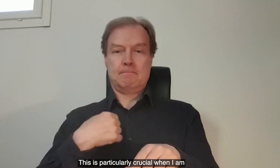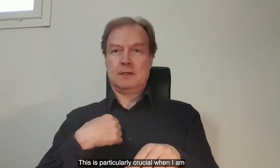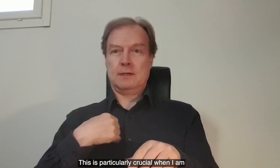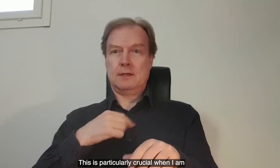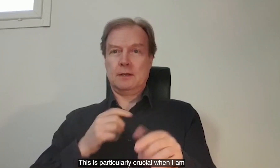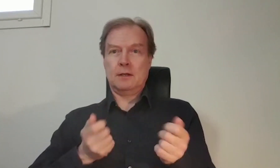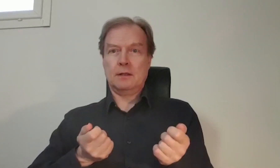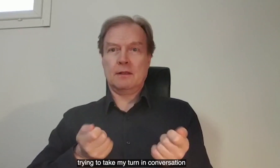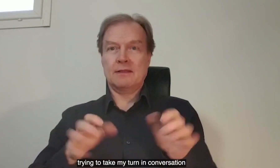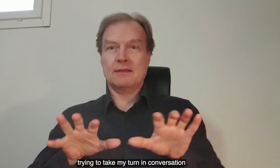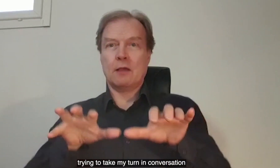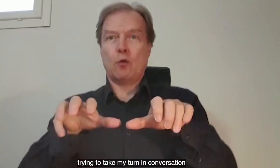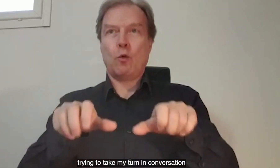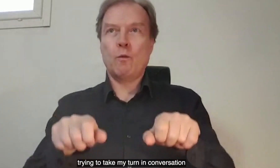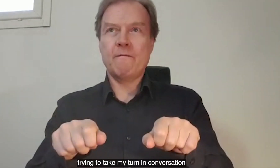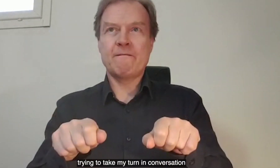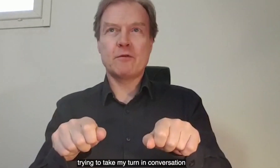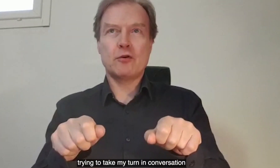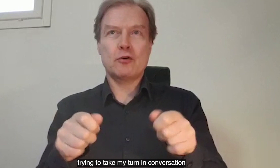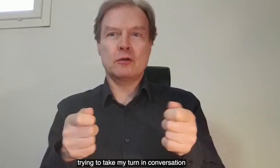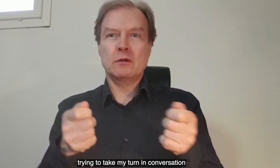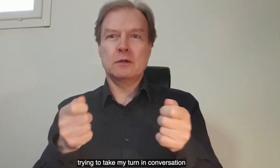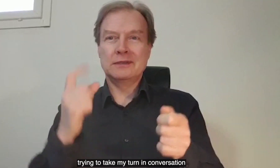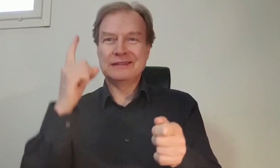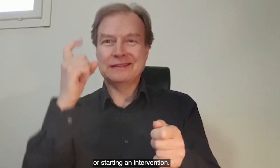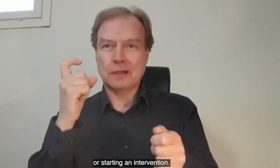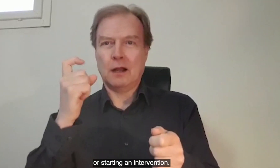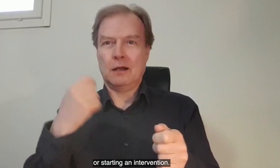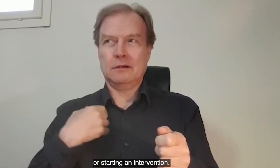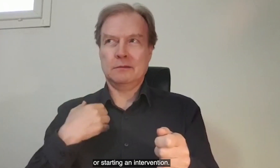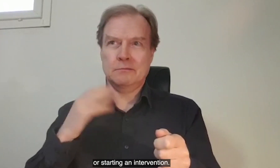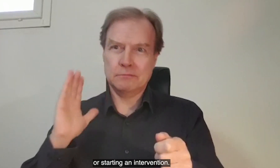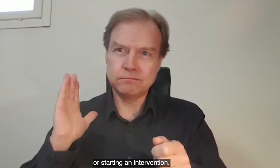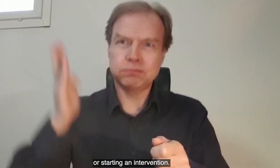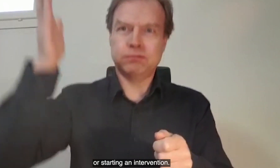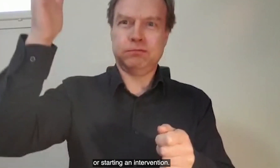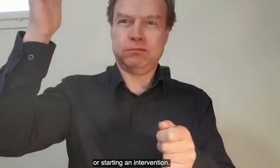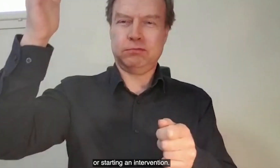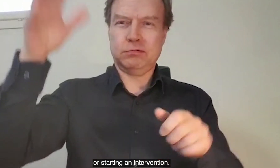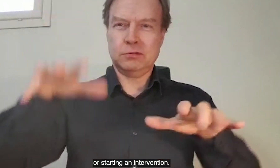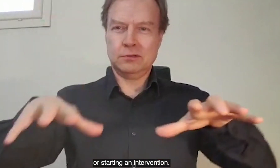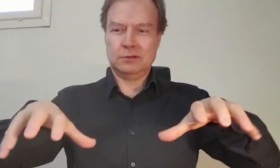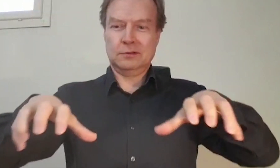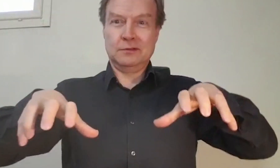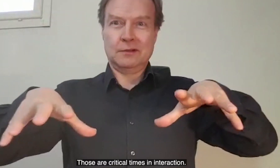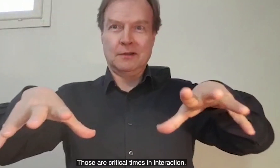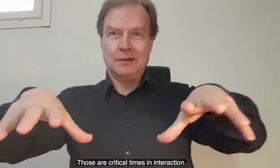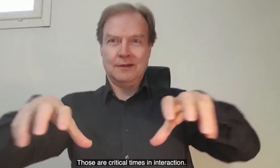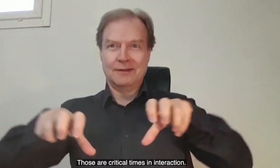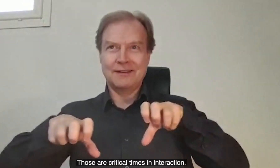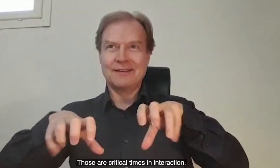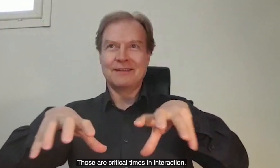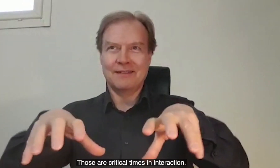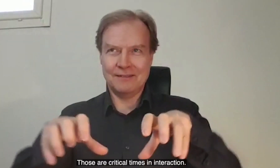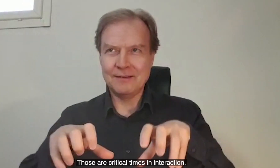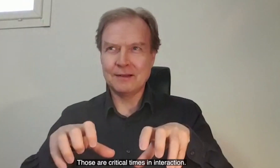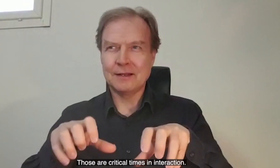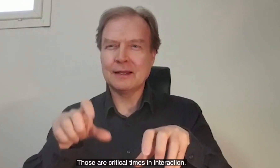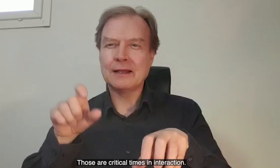This is particularly crucial when I am trying to take my turn in conversation or start an intervention. Those